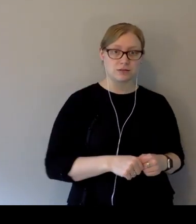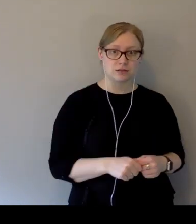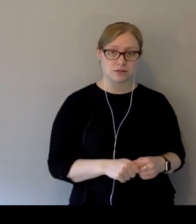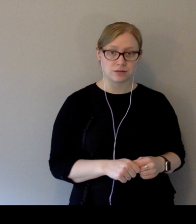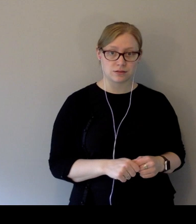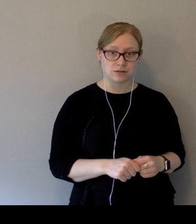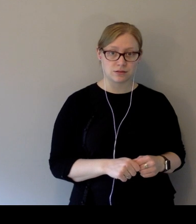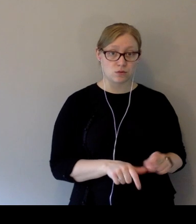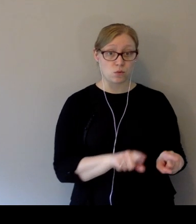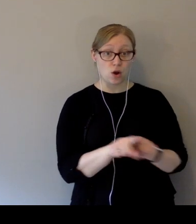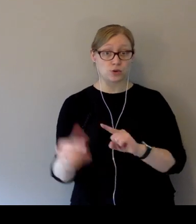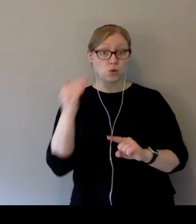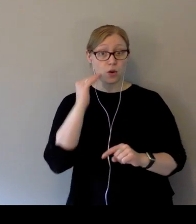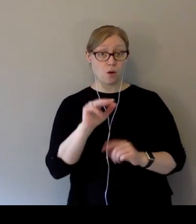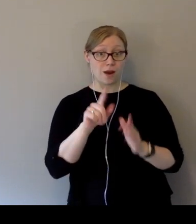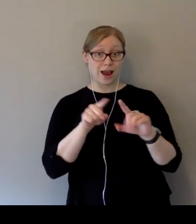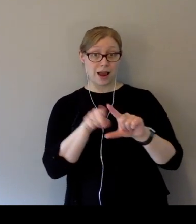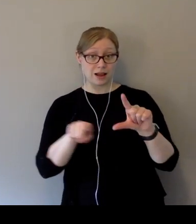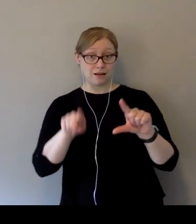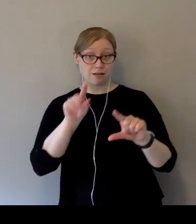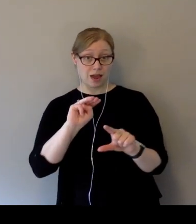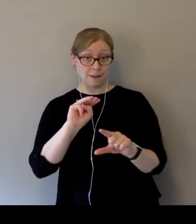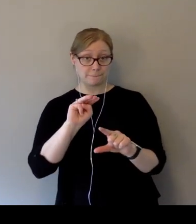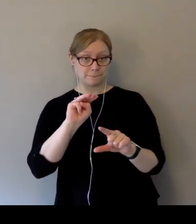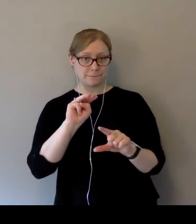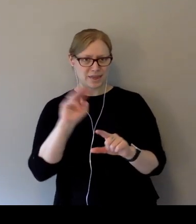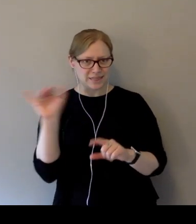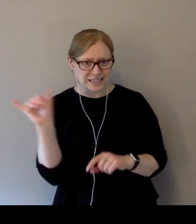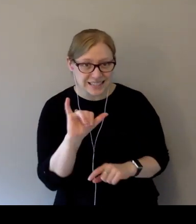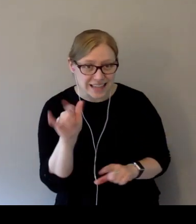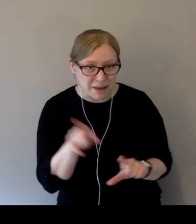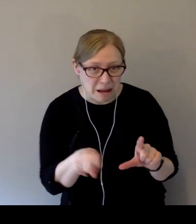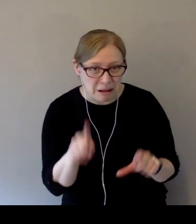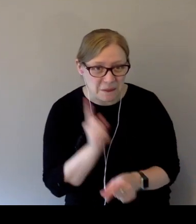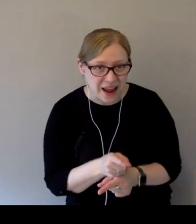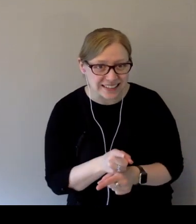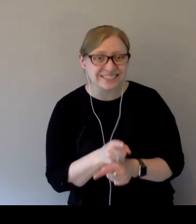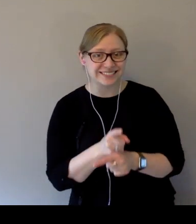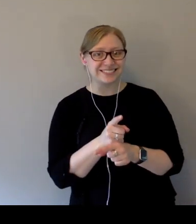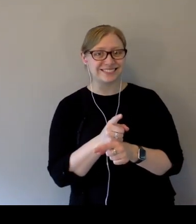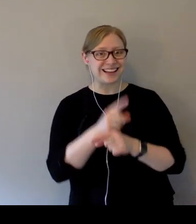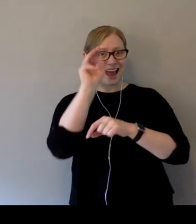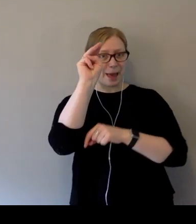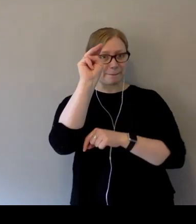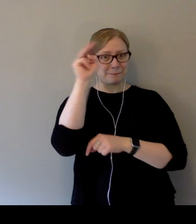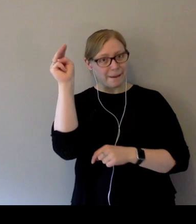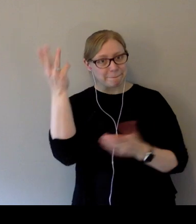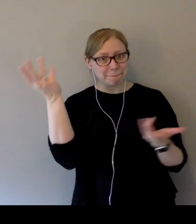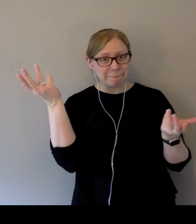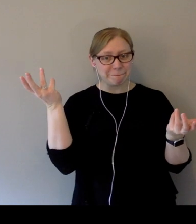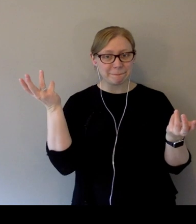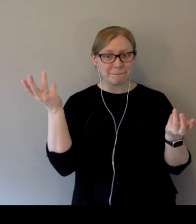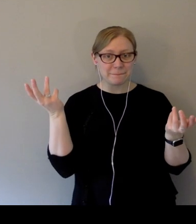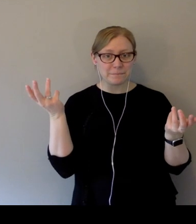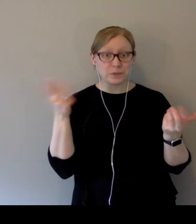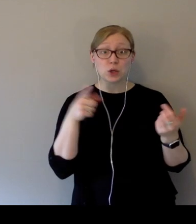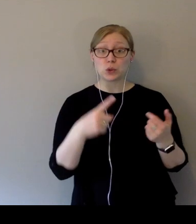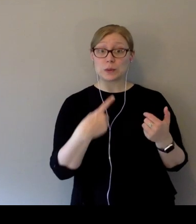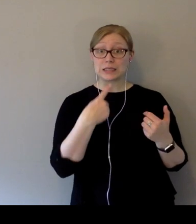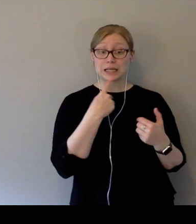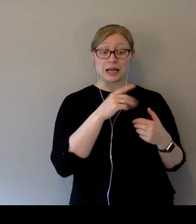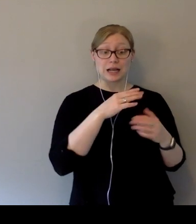Well, we also know that angle M is the same angle, right? So what I want you to think about, you said this is side, side, side,